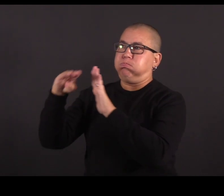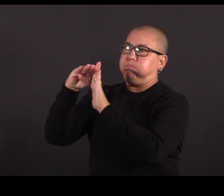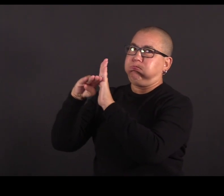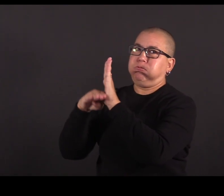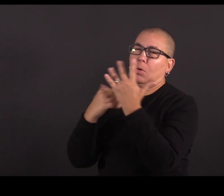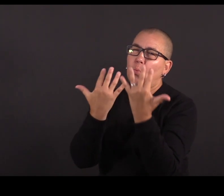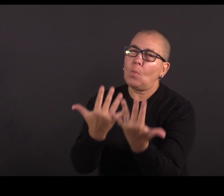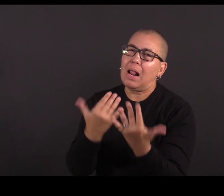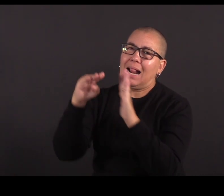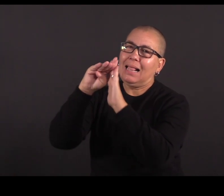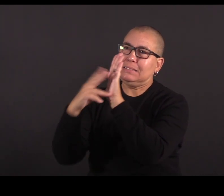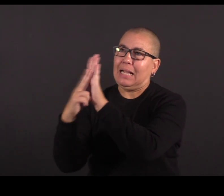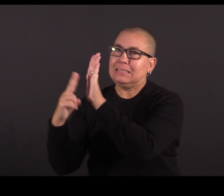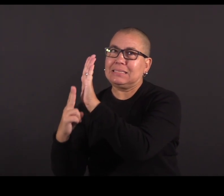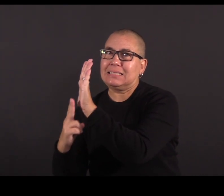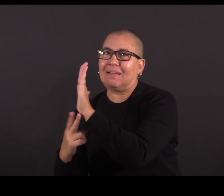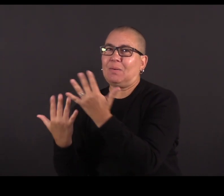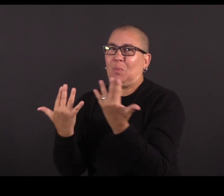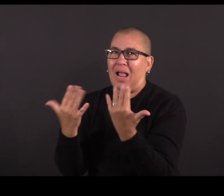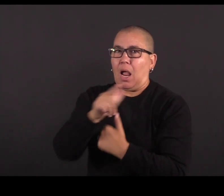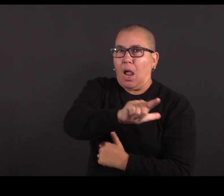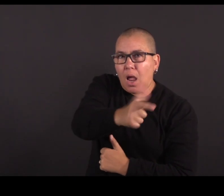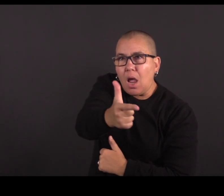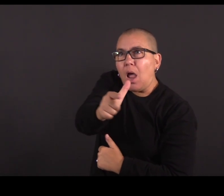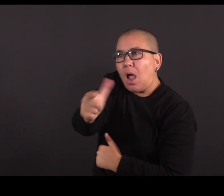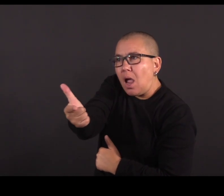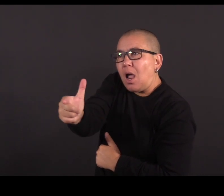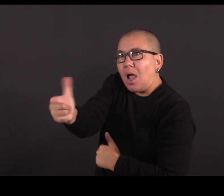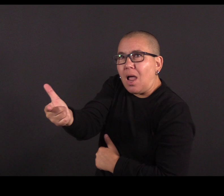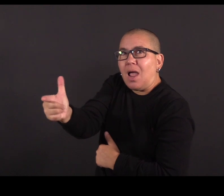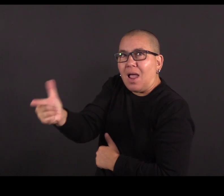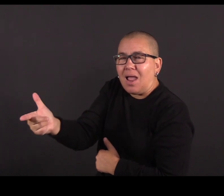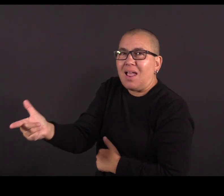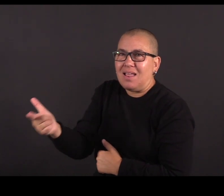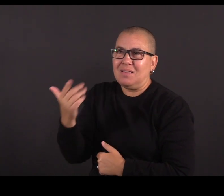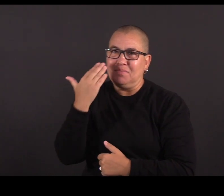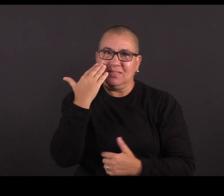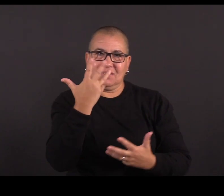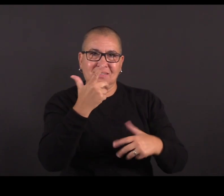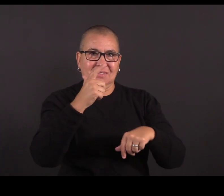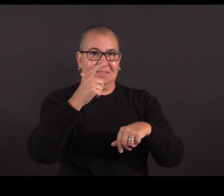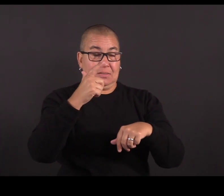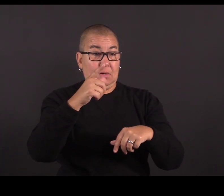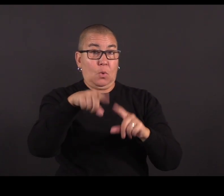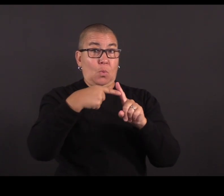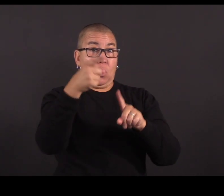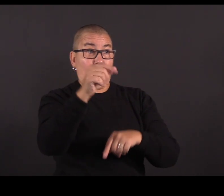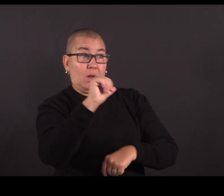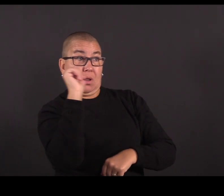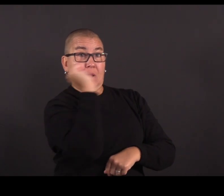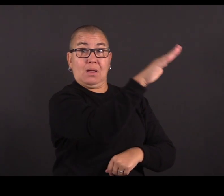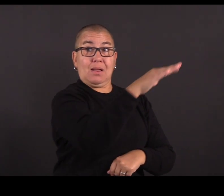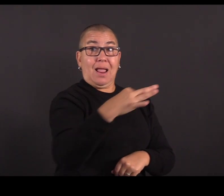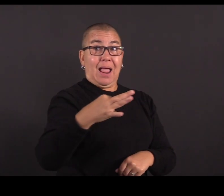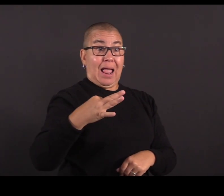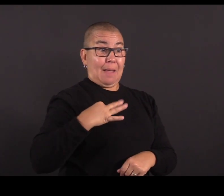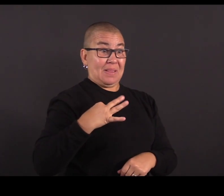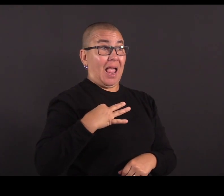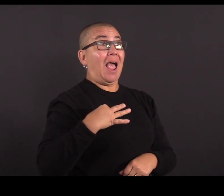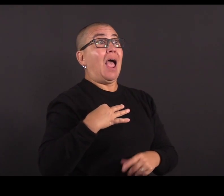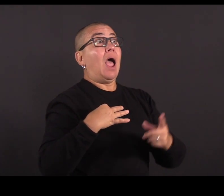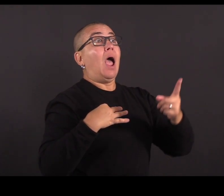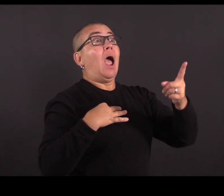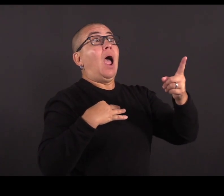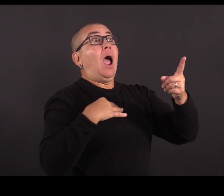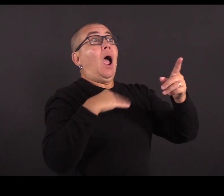Housing authorities usually have limited times when they will accept applications. Section 8 vouchers are in